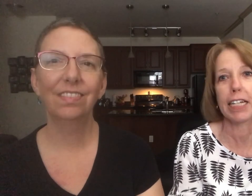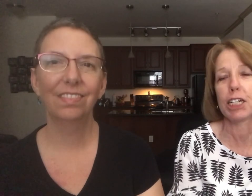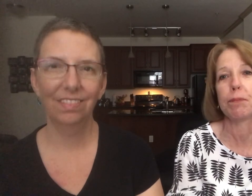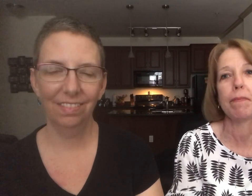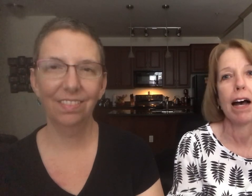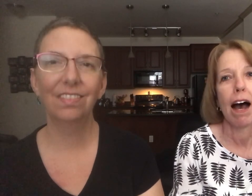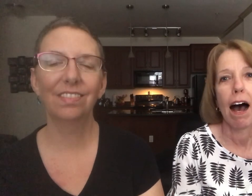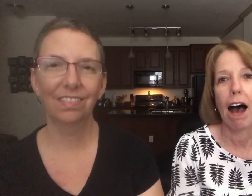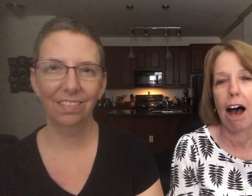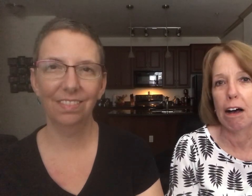Museum.